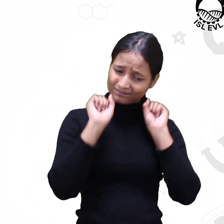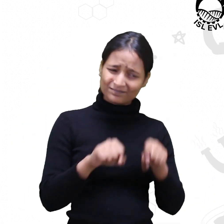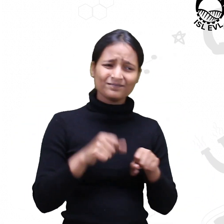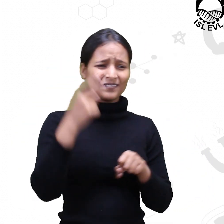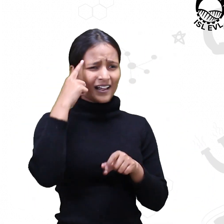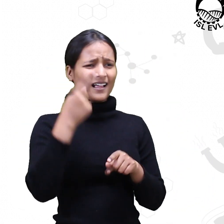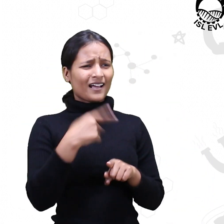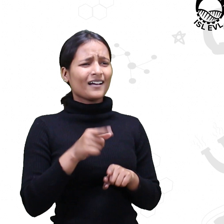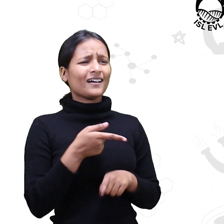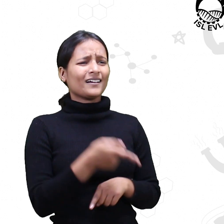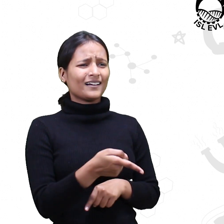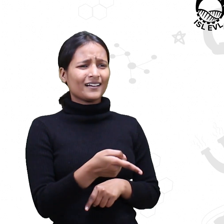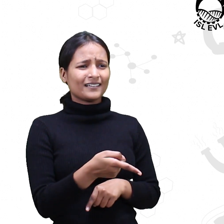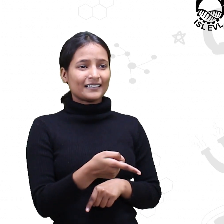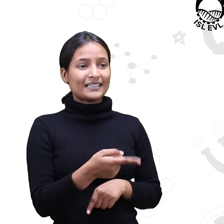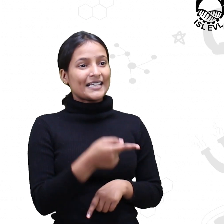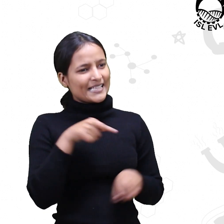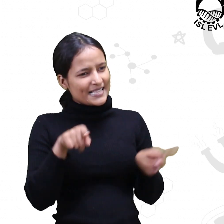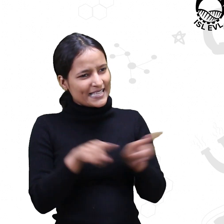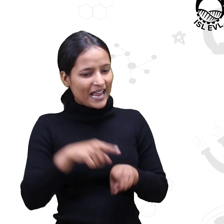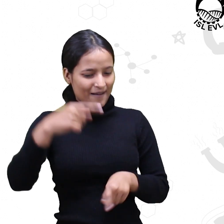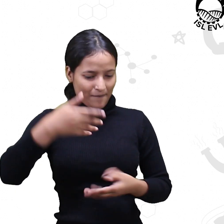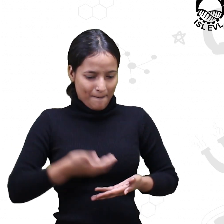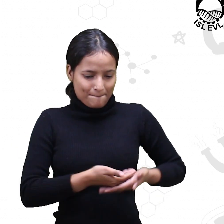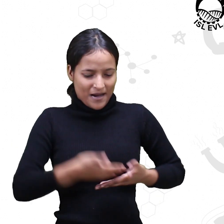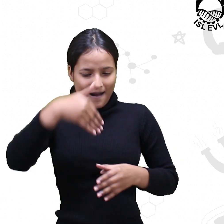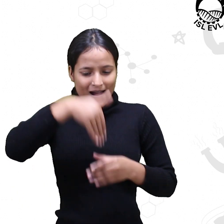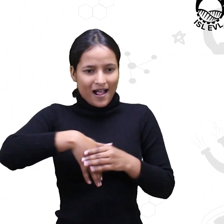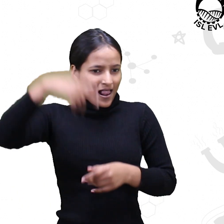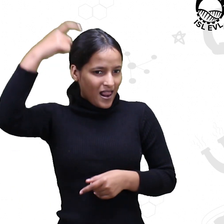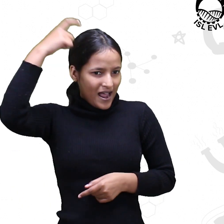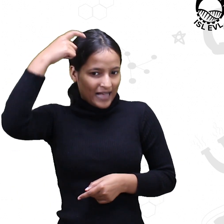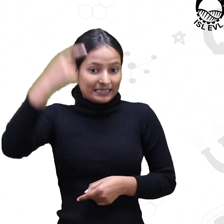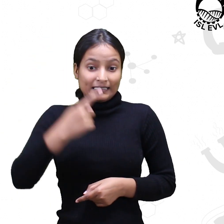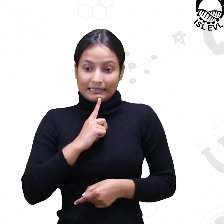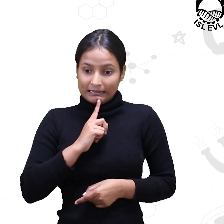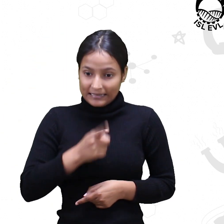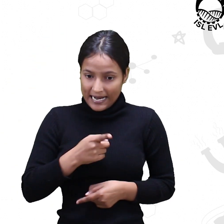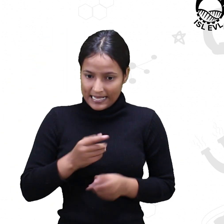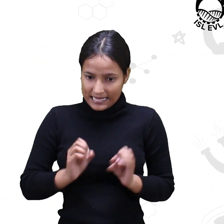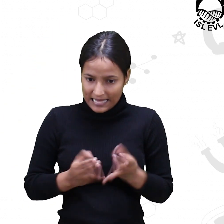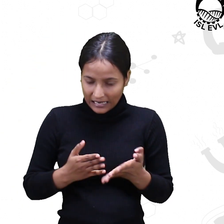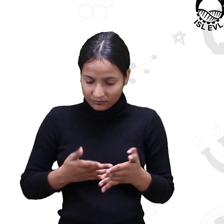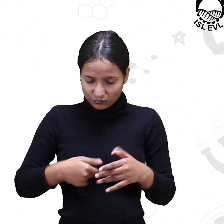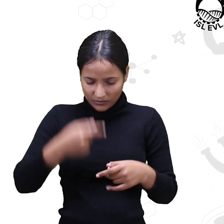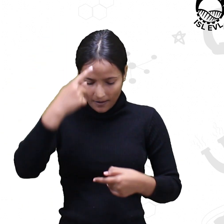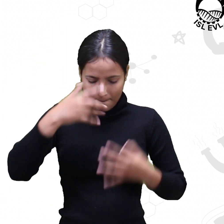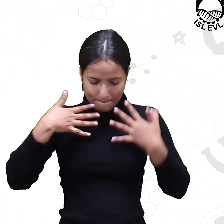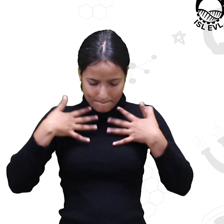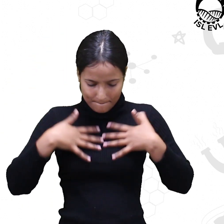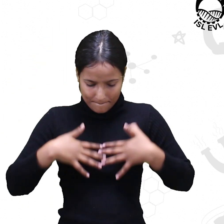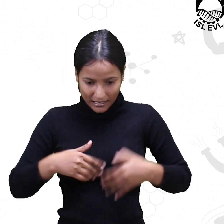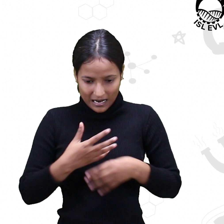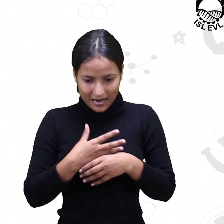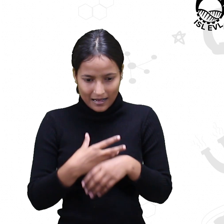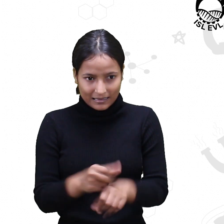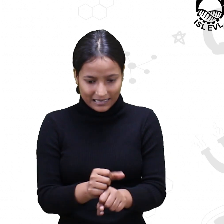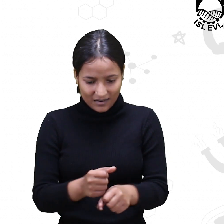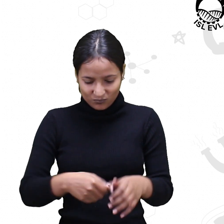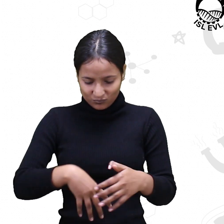brain cells send out orders to muscles in the legs. If the connections to the leg muscles are working fine,